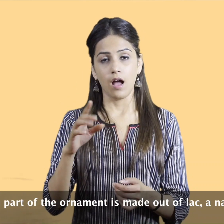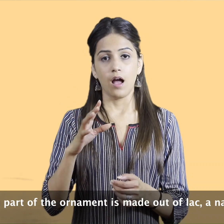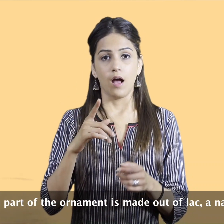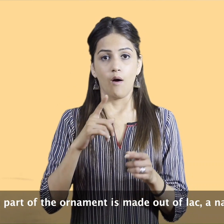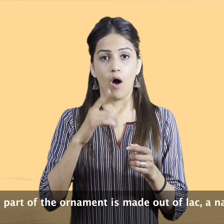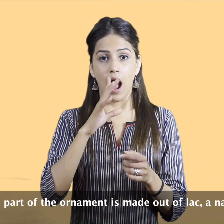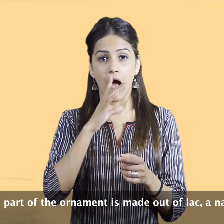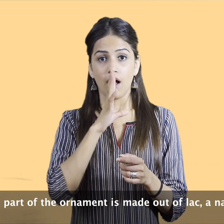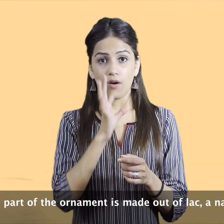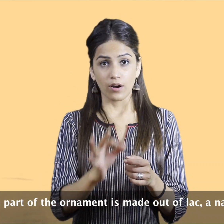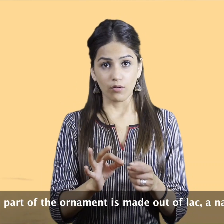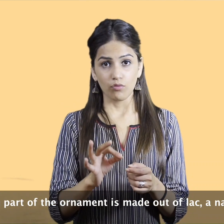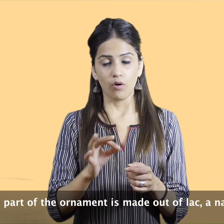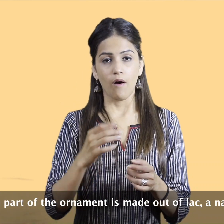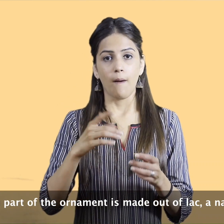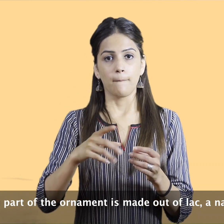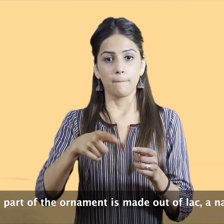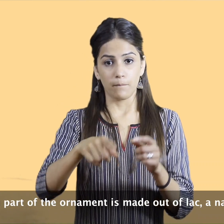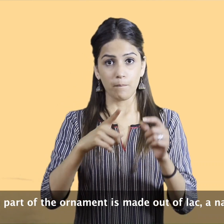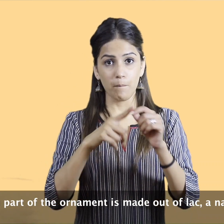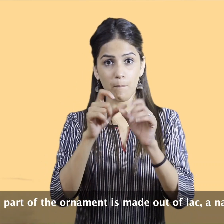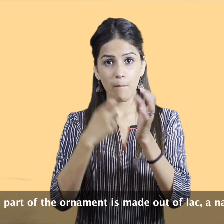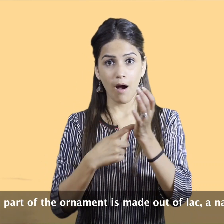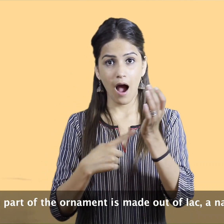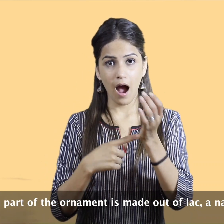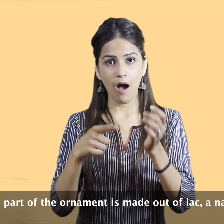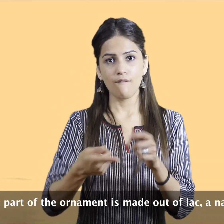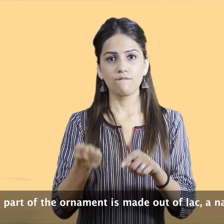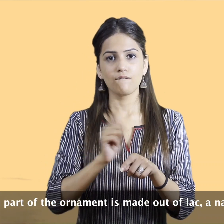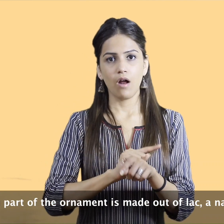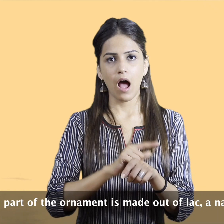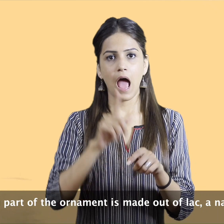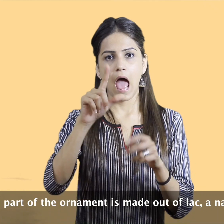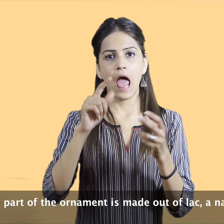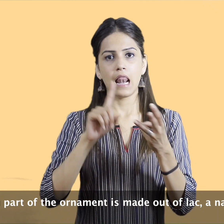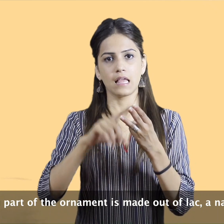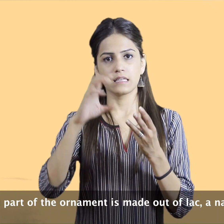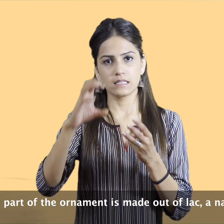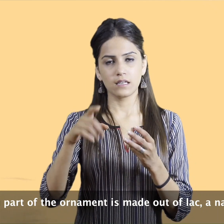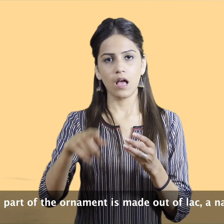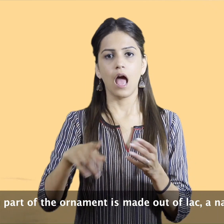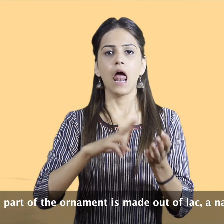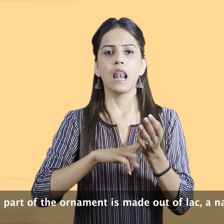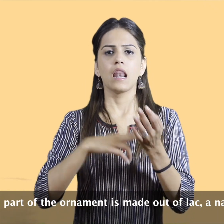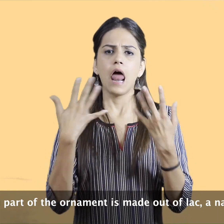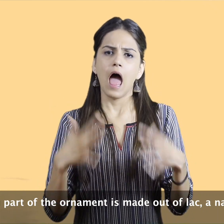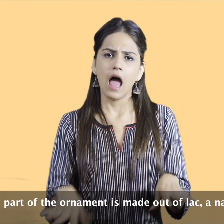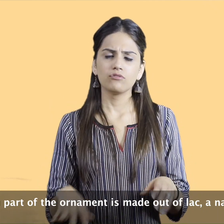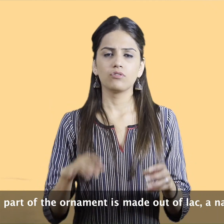The main part of the ornament is made out of lak, a natural resin.